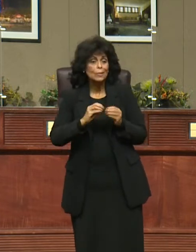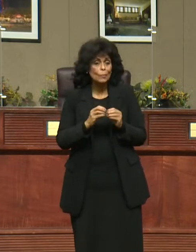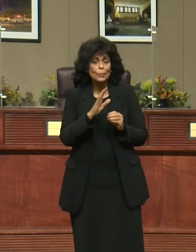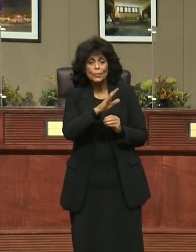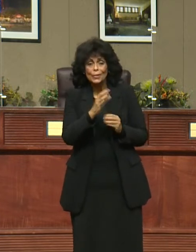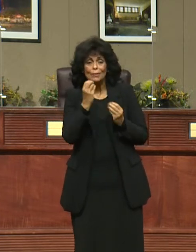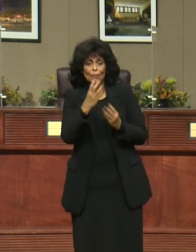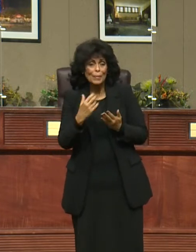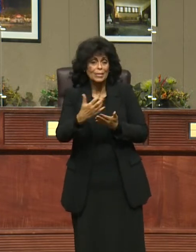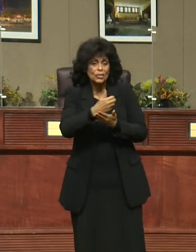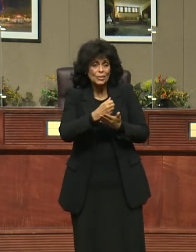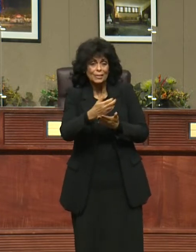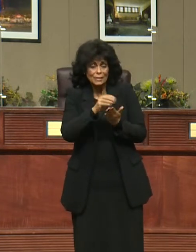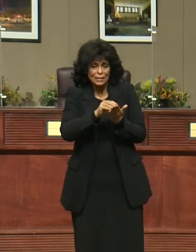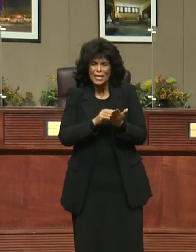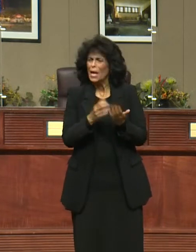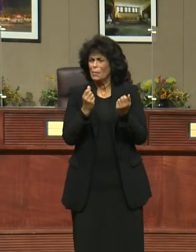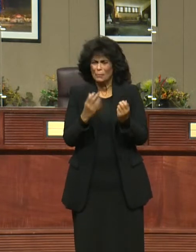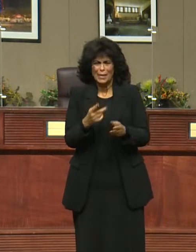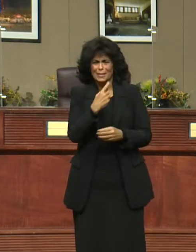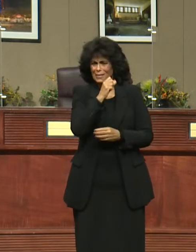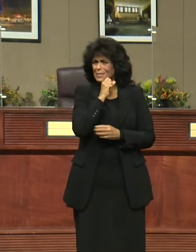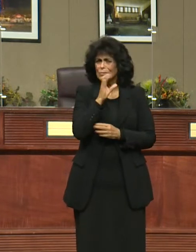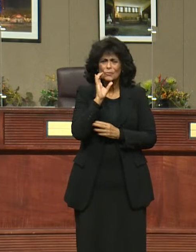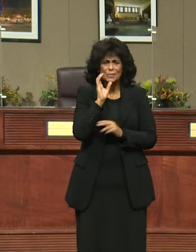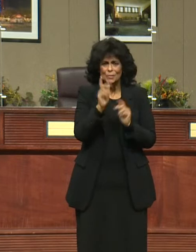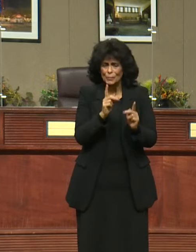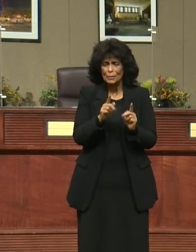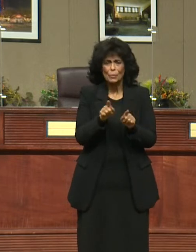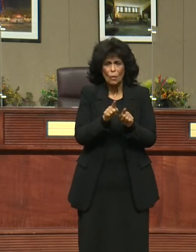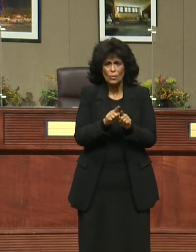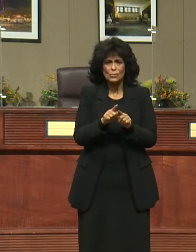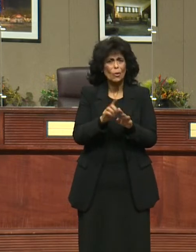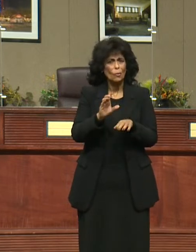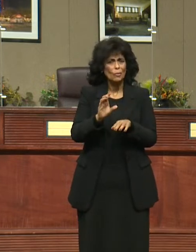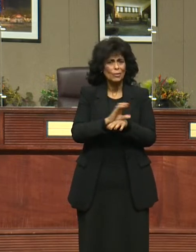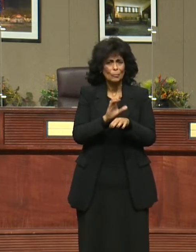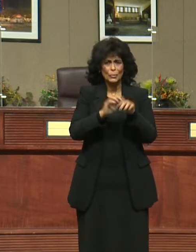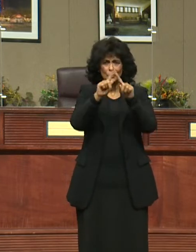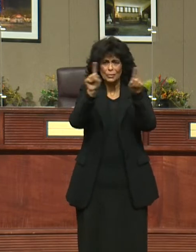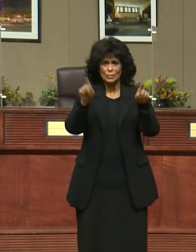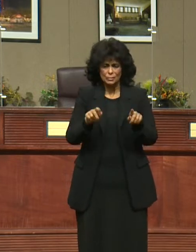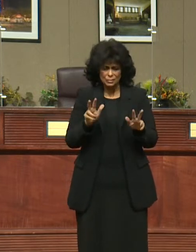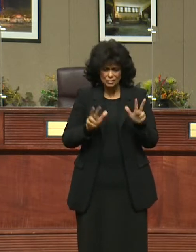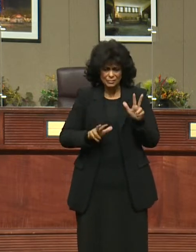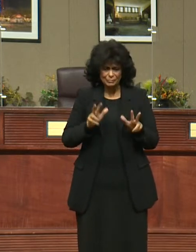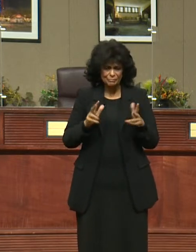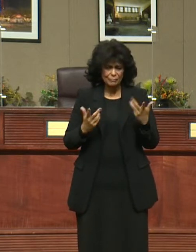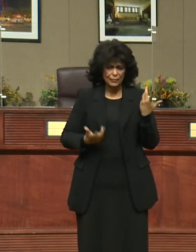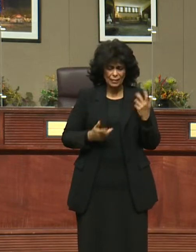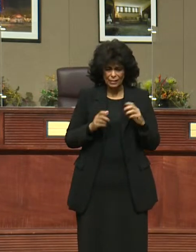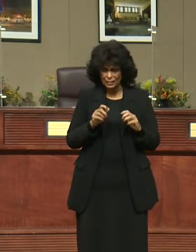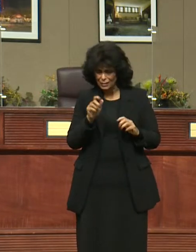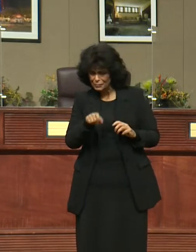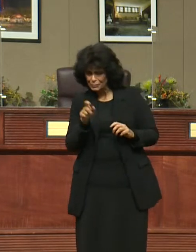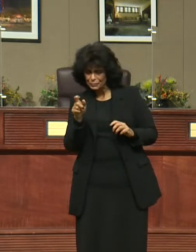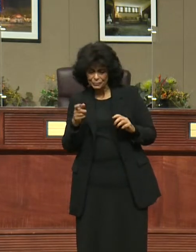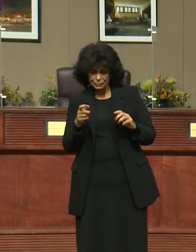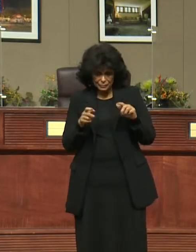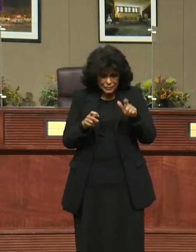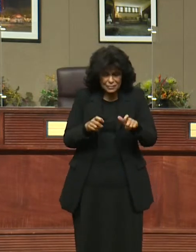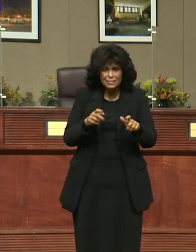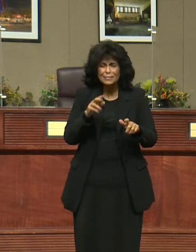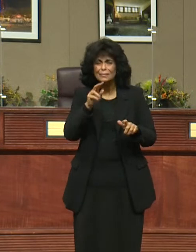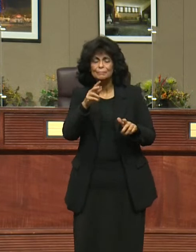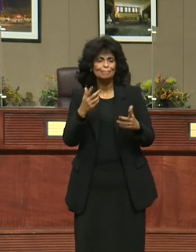So it's a very intense process with our seniors. With that, we will continue